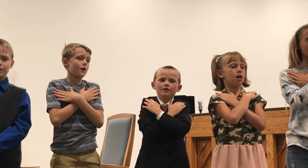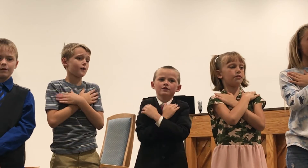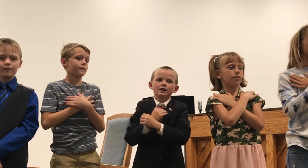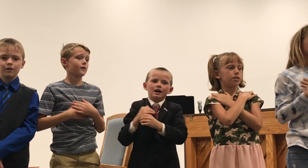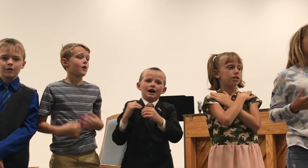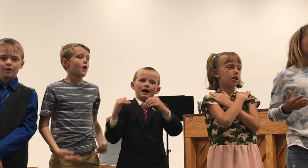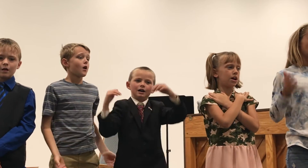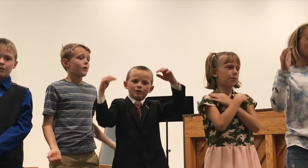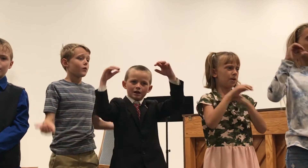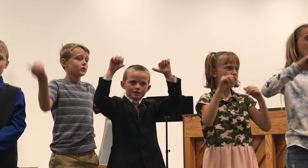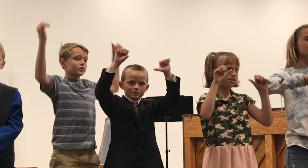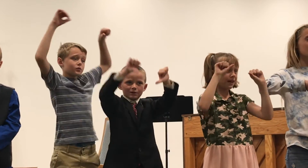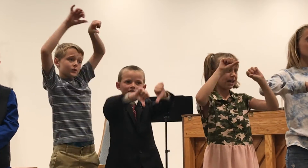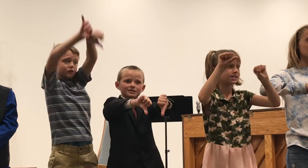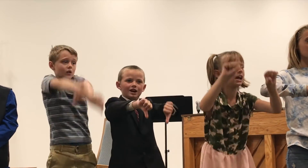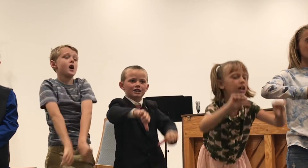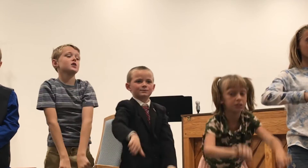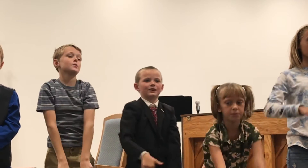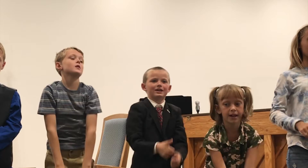Romans 7.23 For